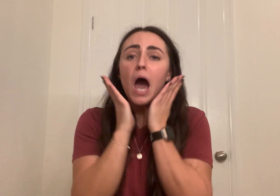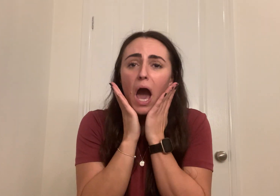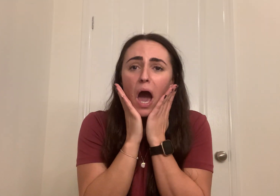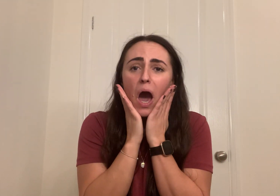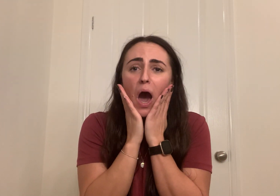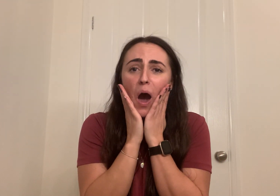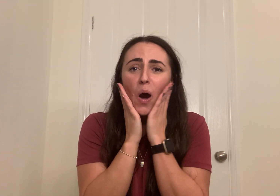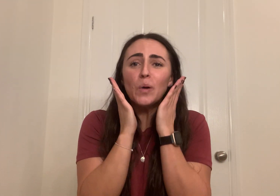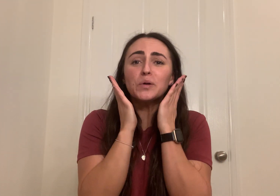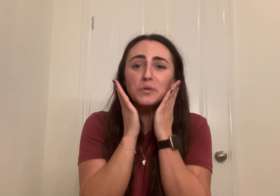Oh,